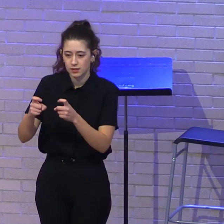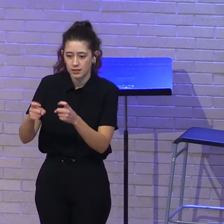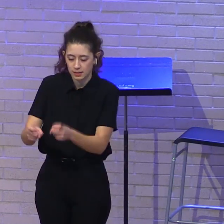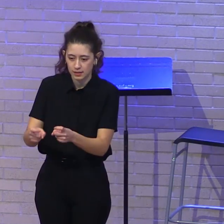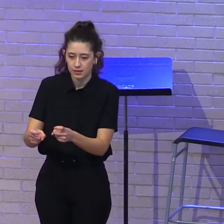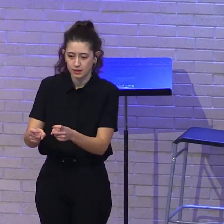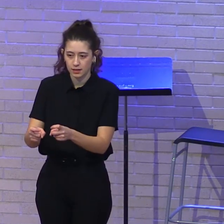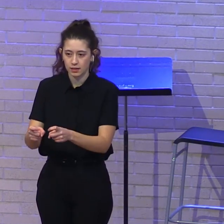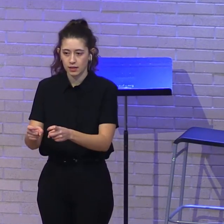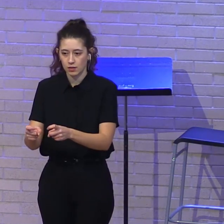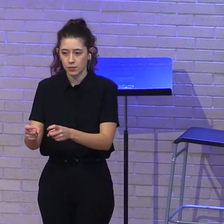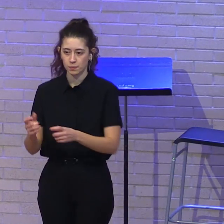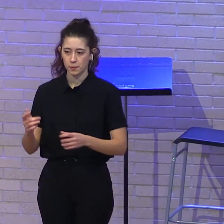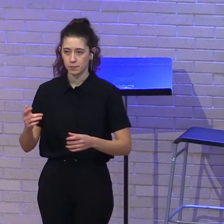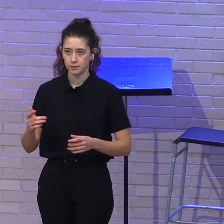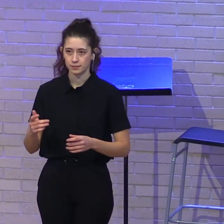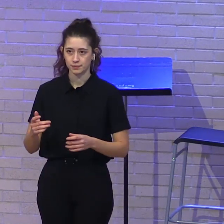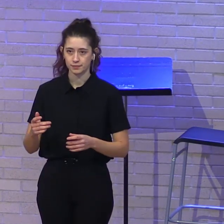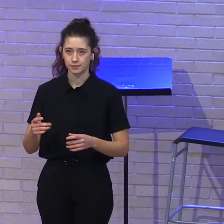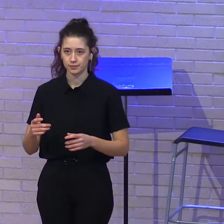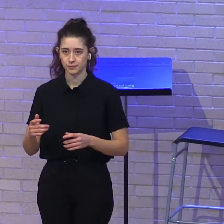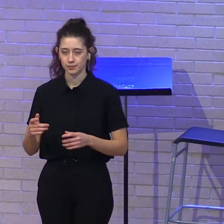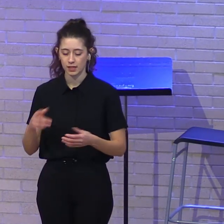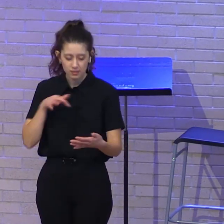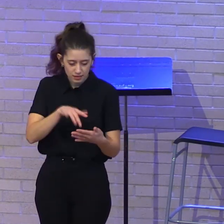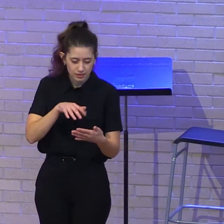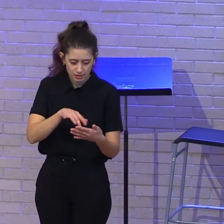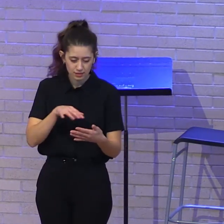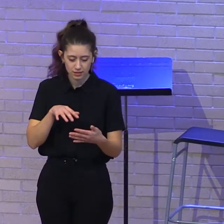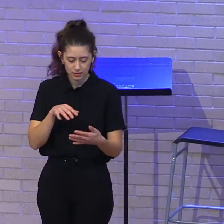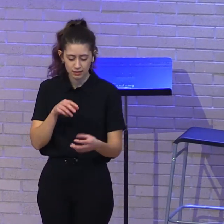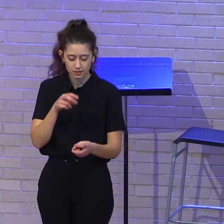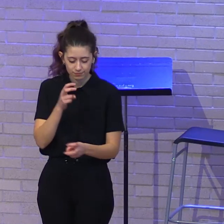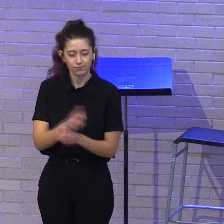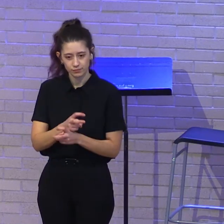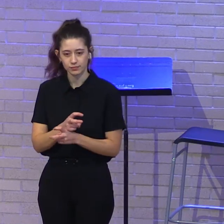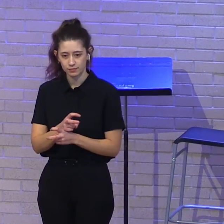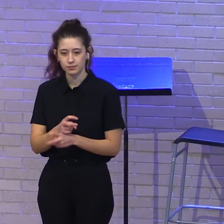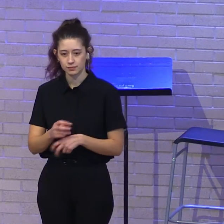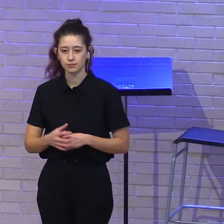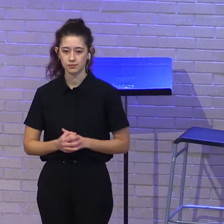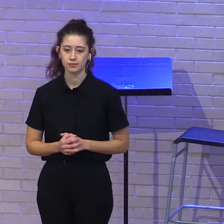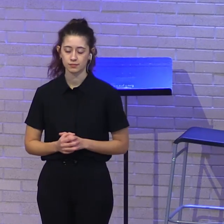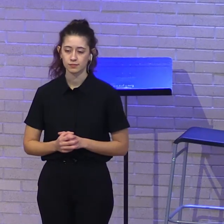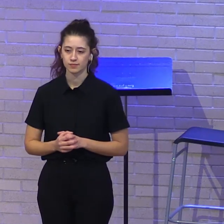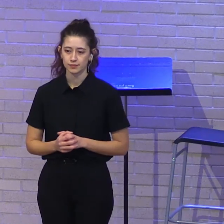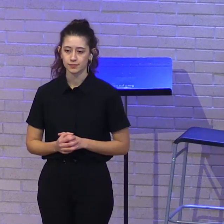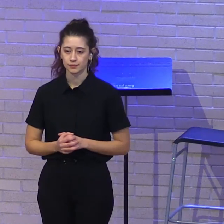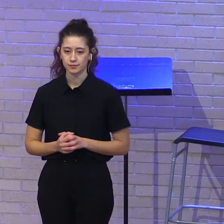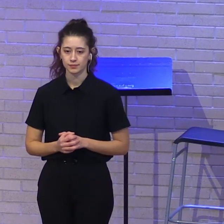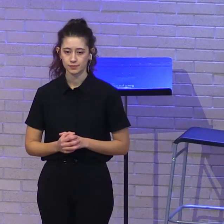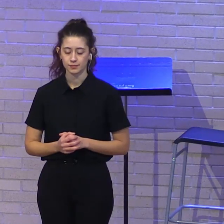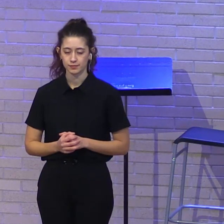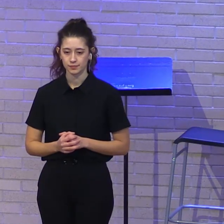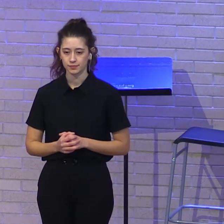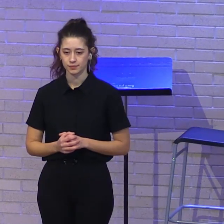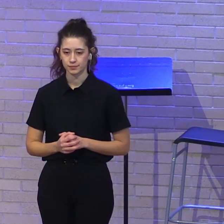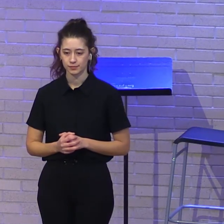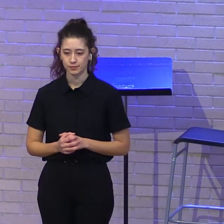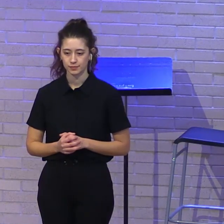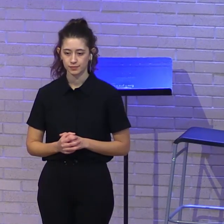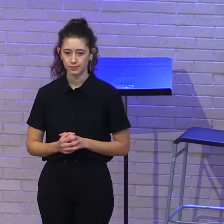Also, I had always been a good student, but I had never been committed to that level, so I was never the